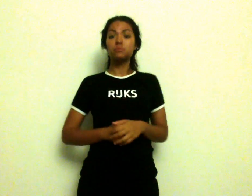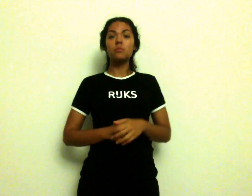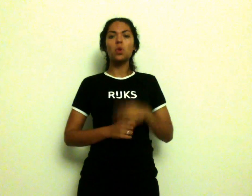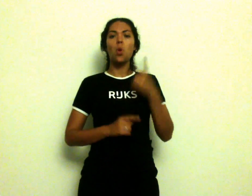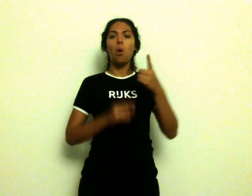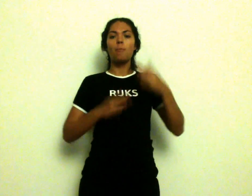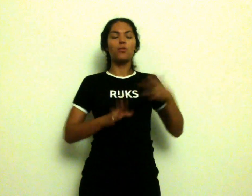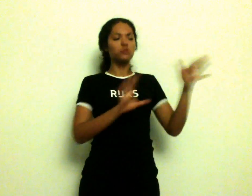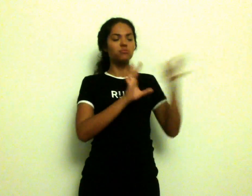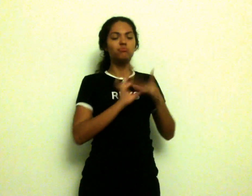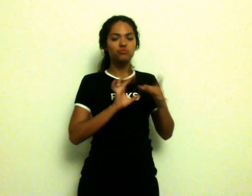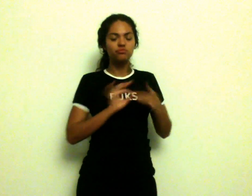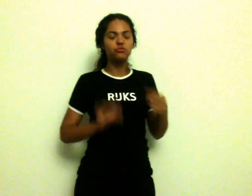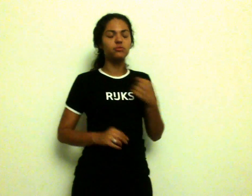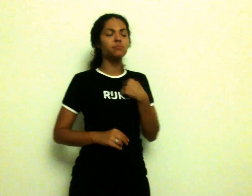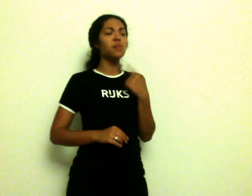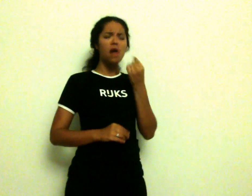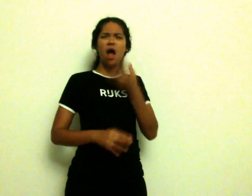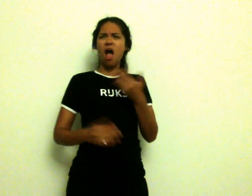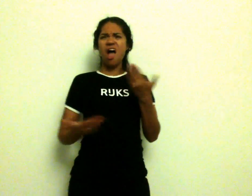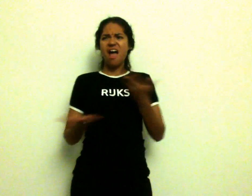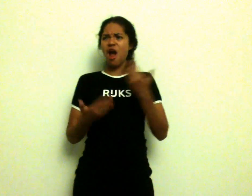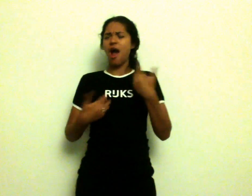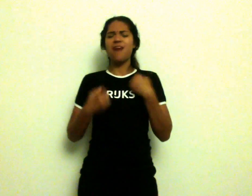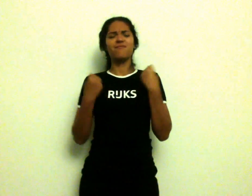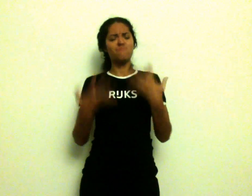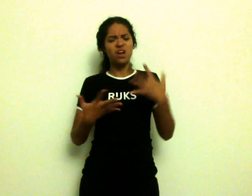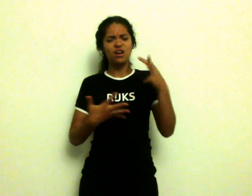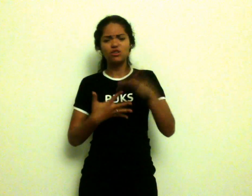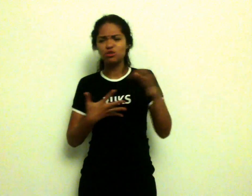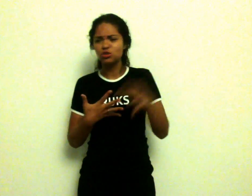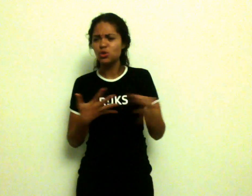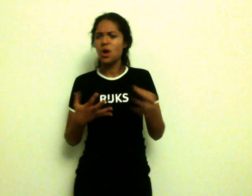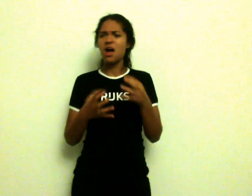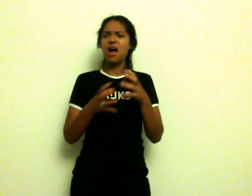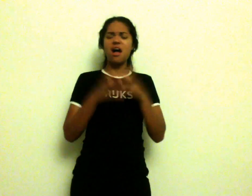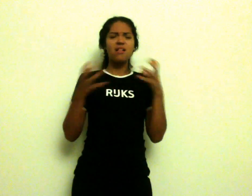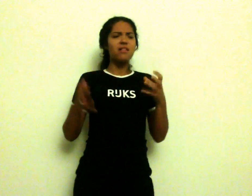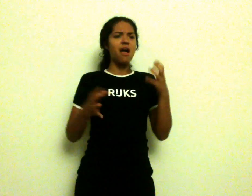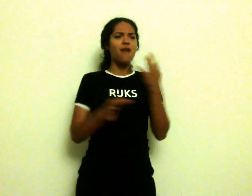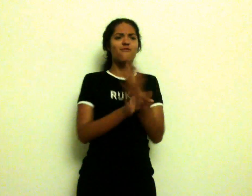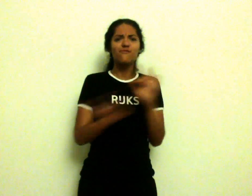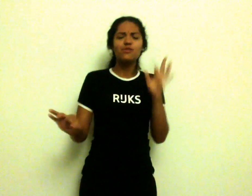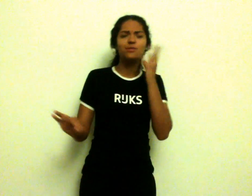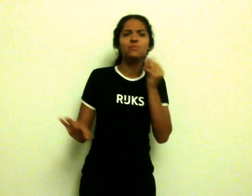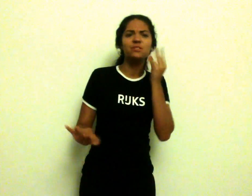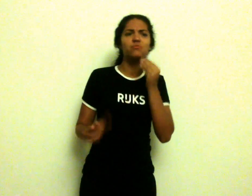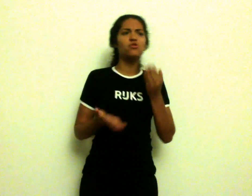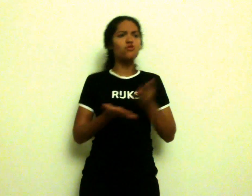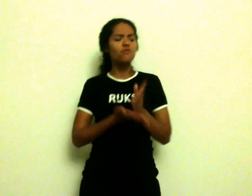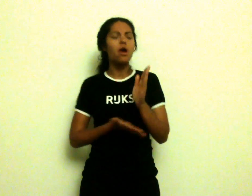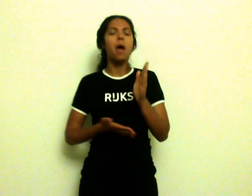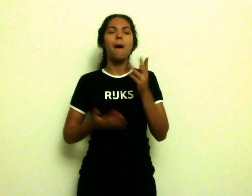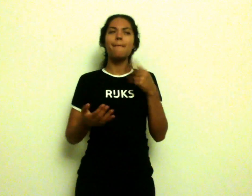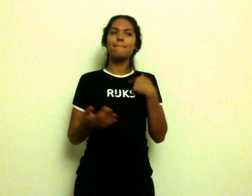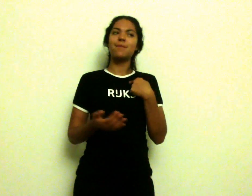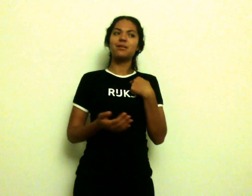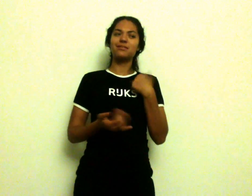lot of freedoms here and a lot of buying power, but I'm getting convinced that the price is paid by our souls.